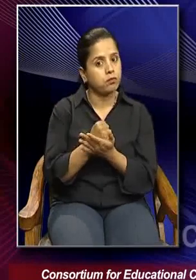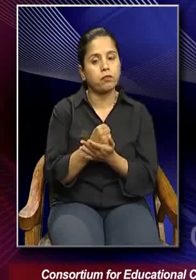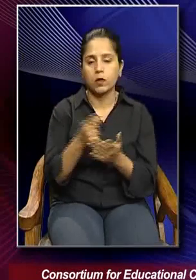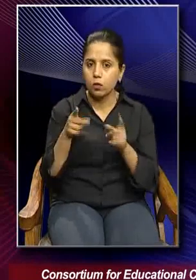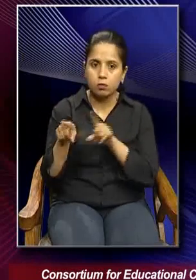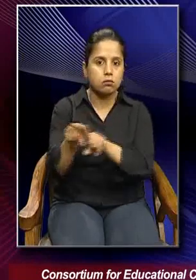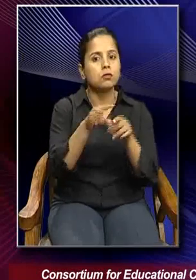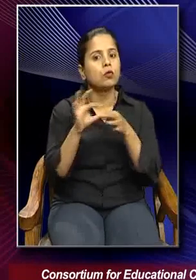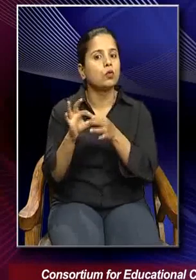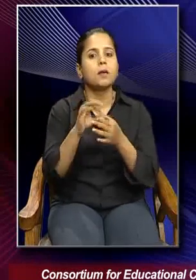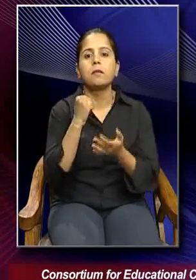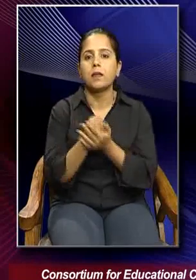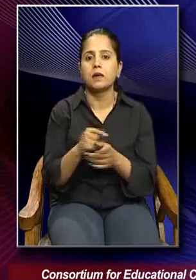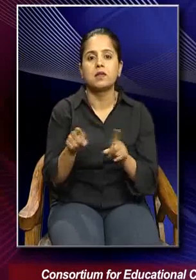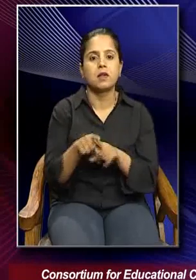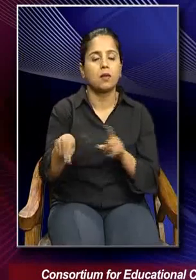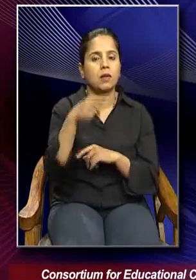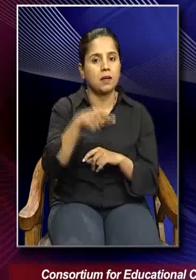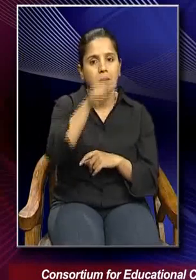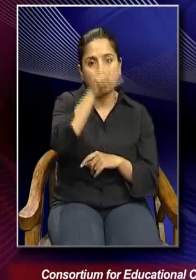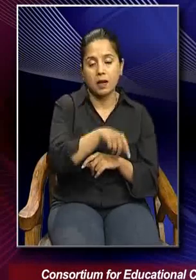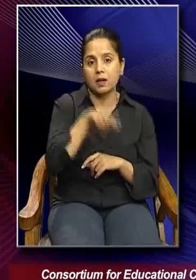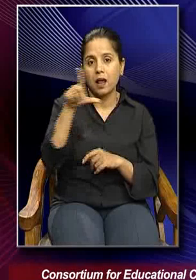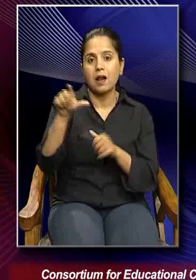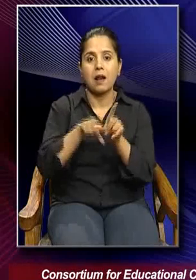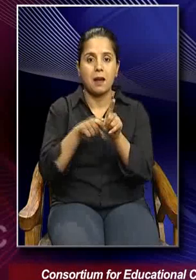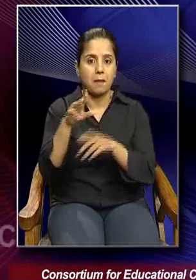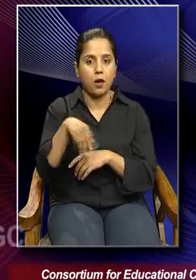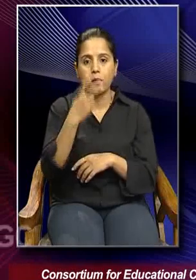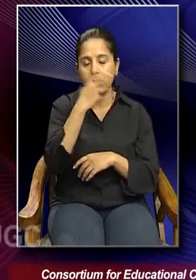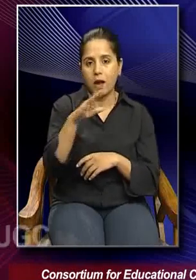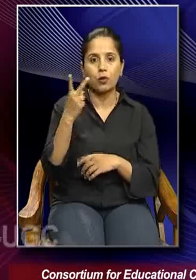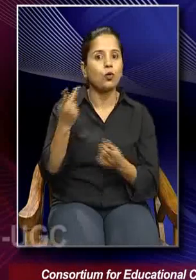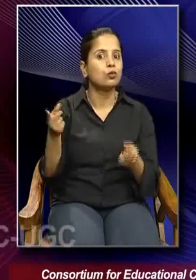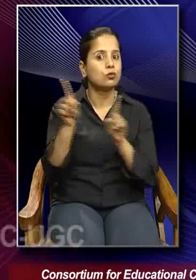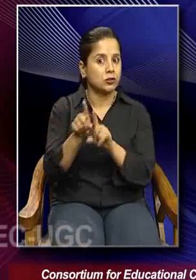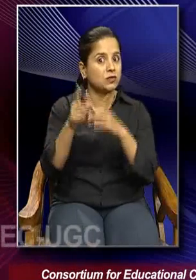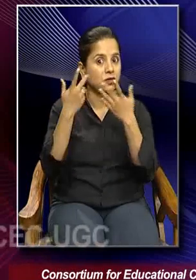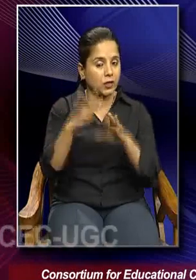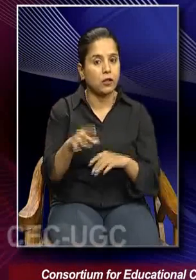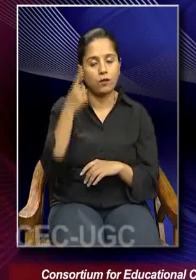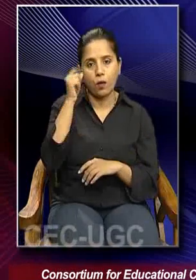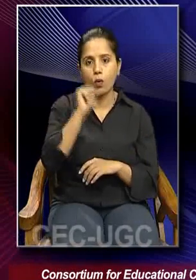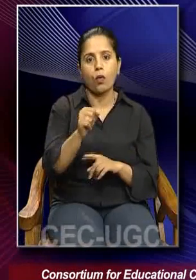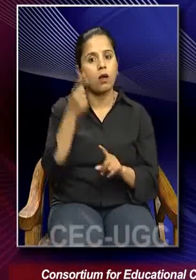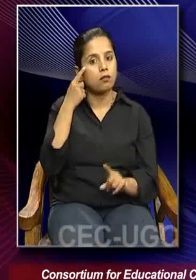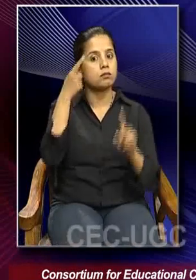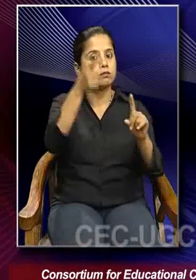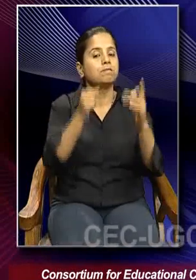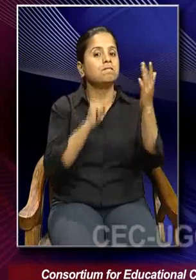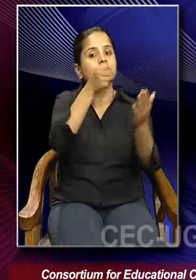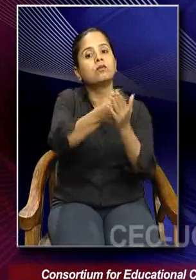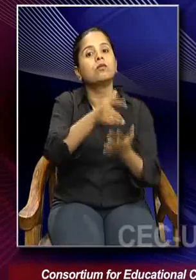unite, just like how a lame man and a blind man, they united for them to be able to reach